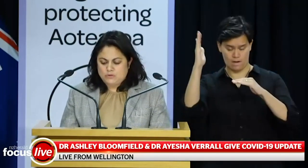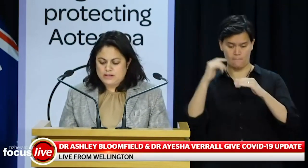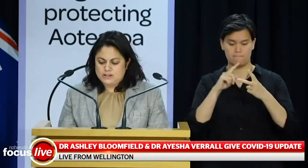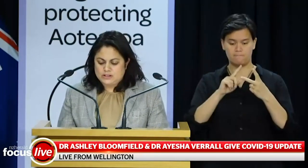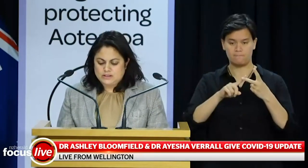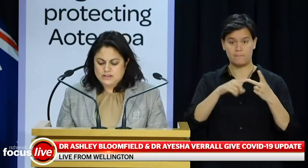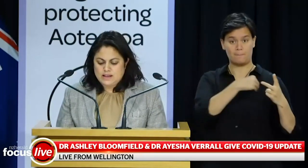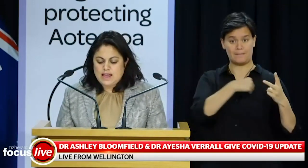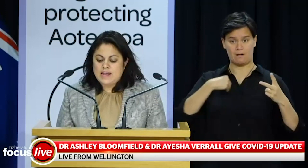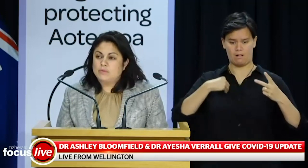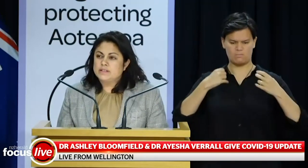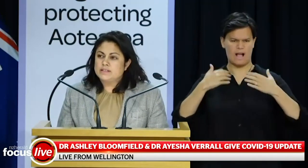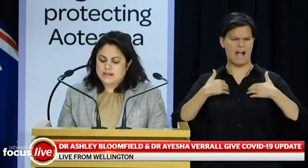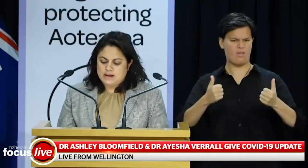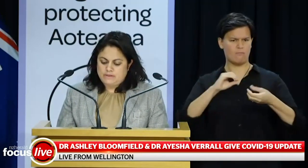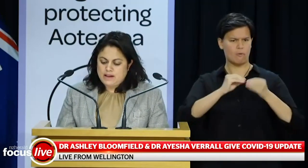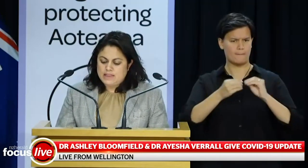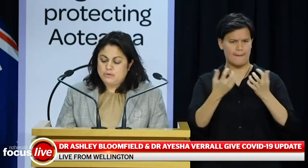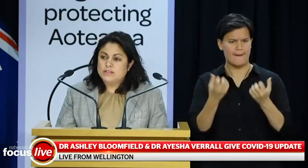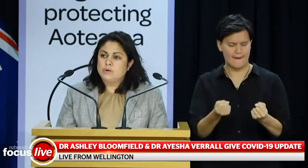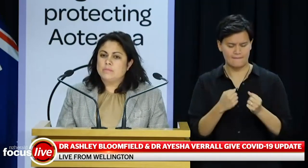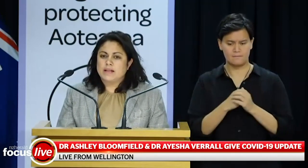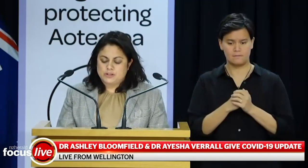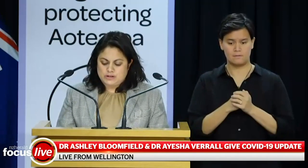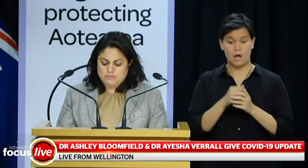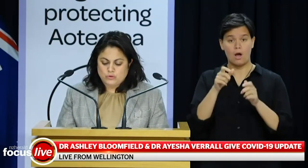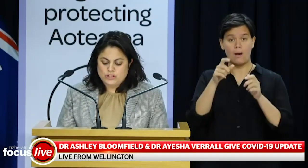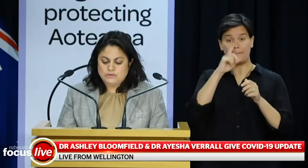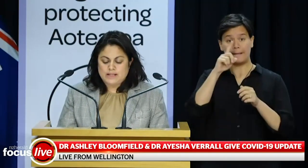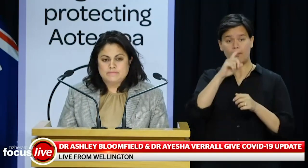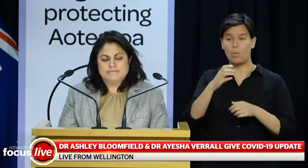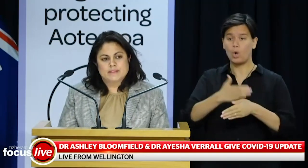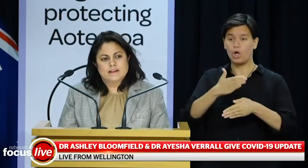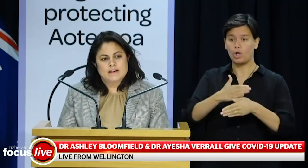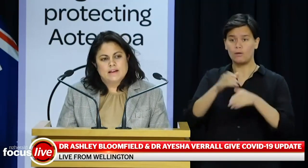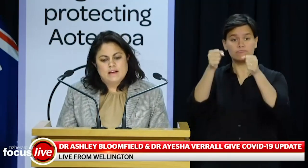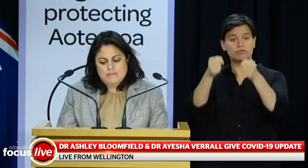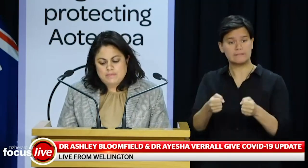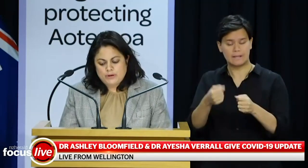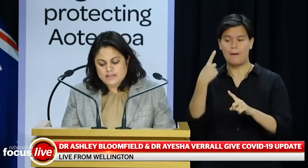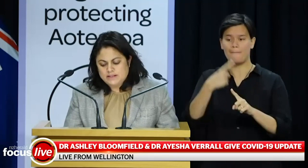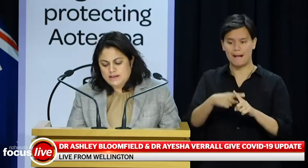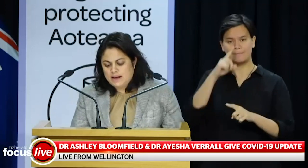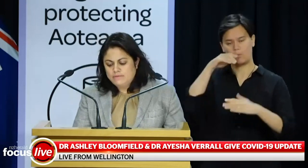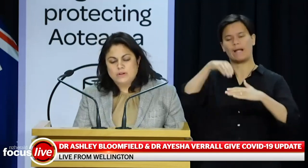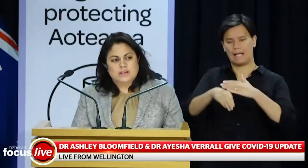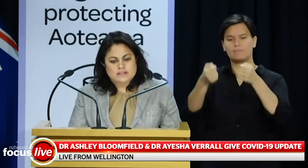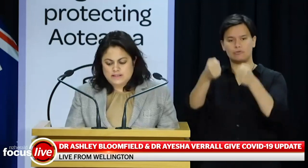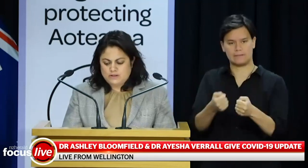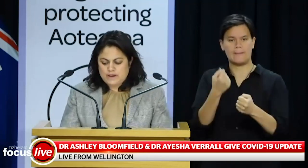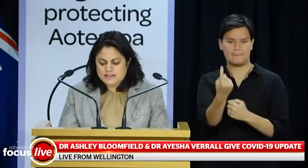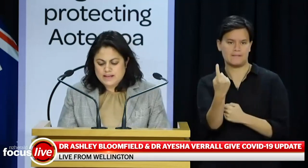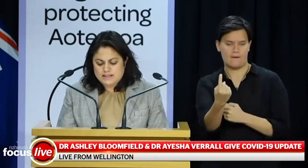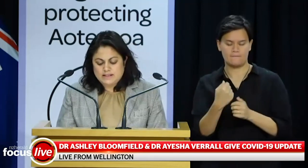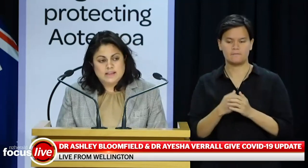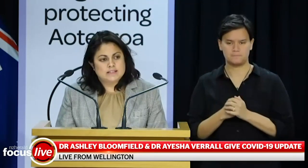underlying medical conditions, and our prison staff and the prison population more generally. But at present, our focus